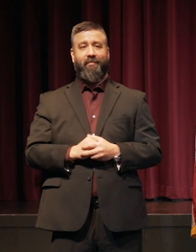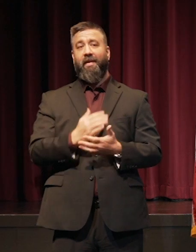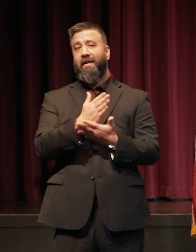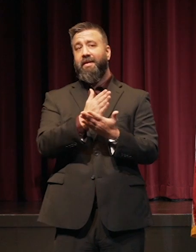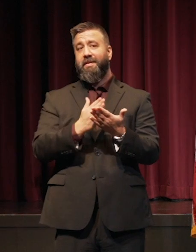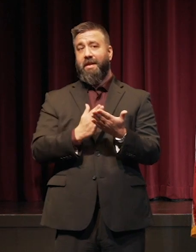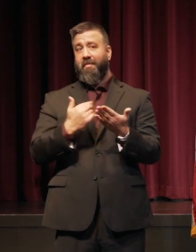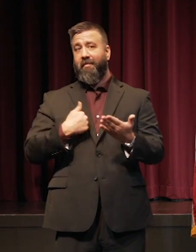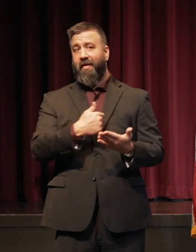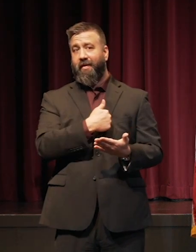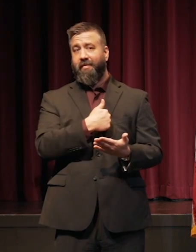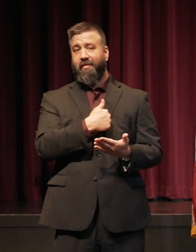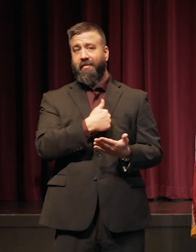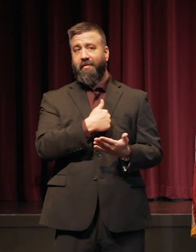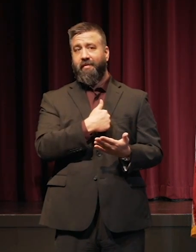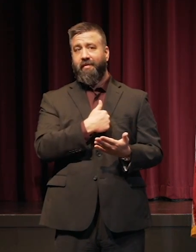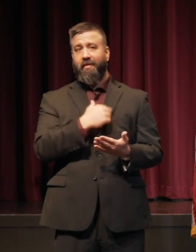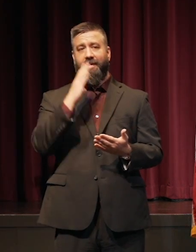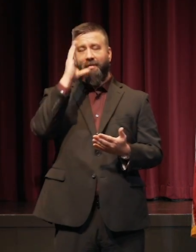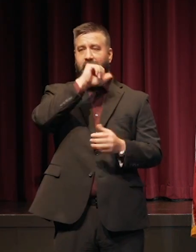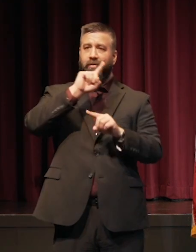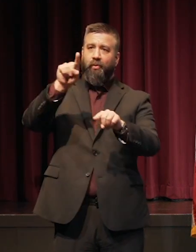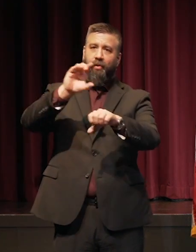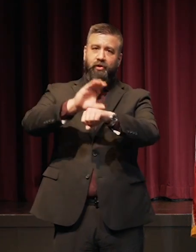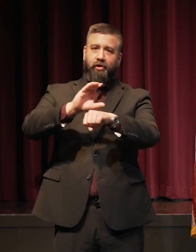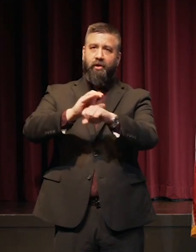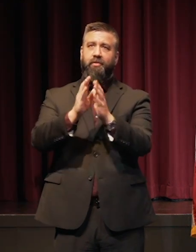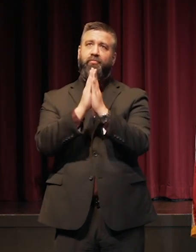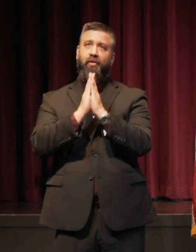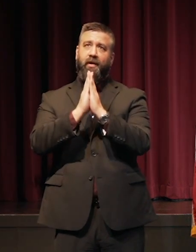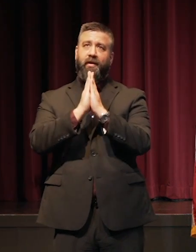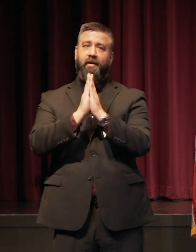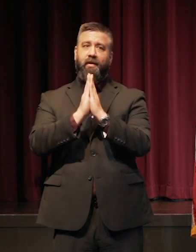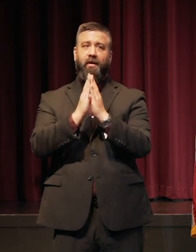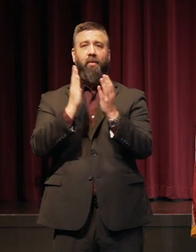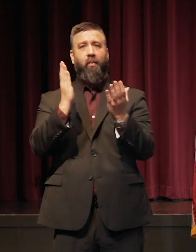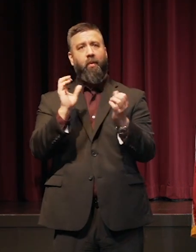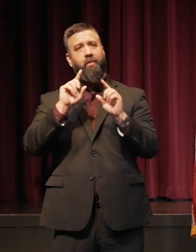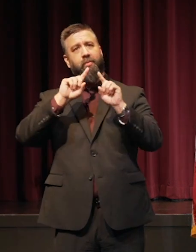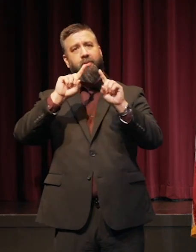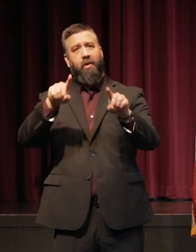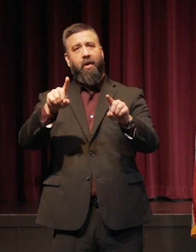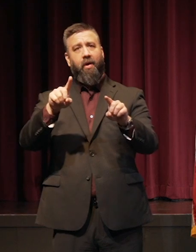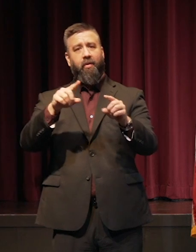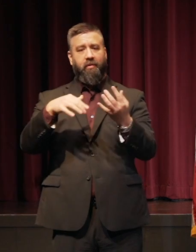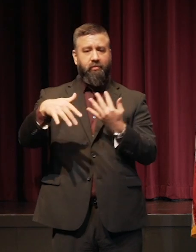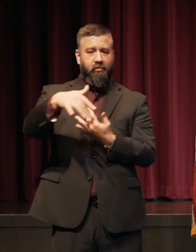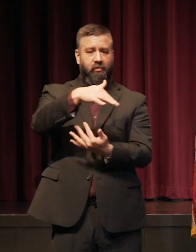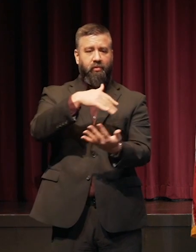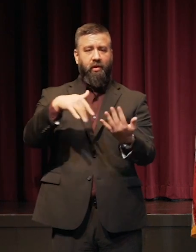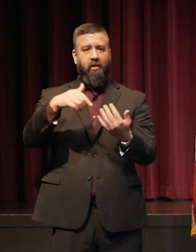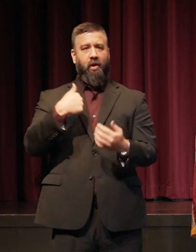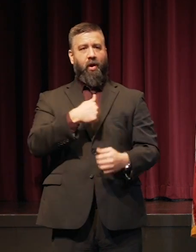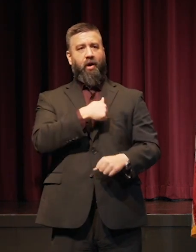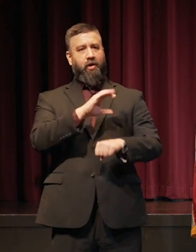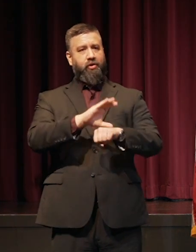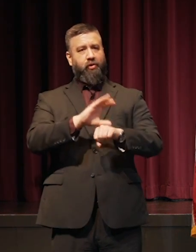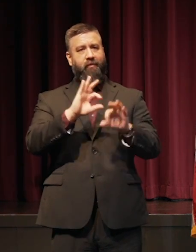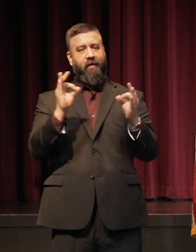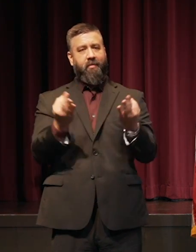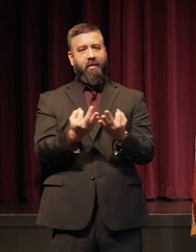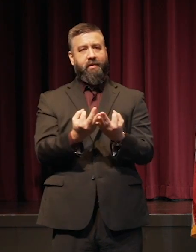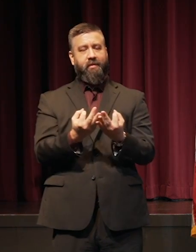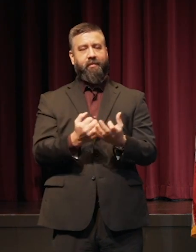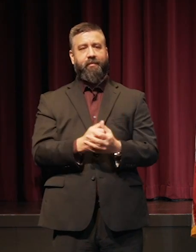Some of us miss worshiping. We want to attend and be around our church